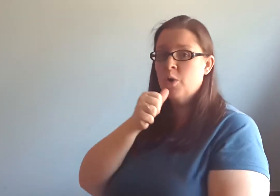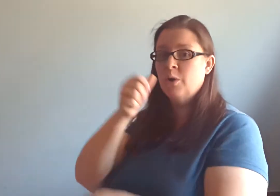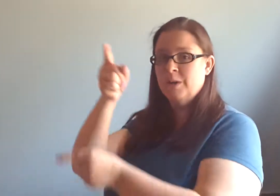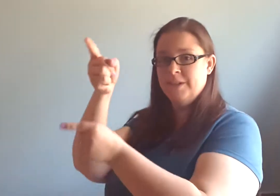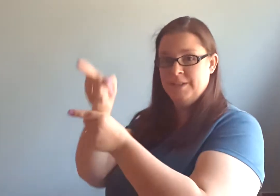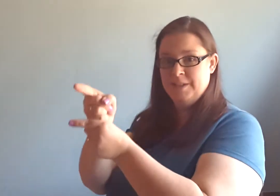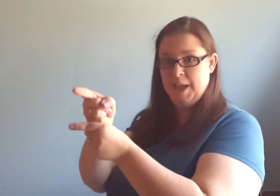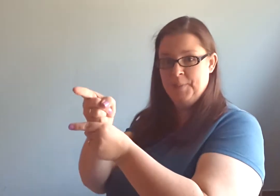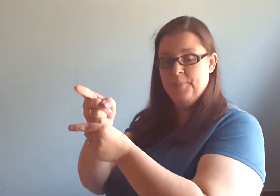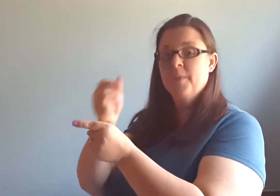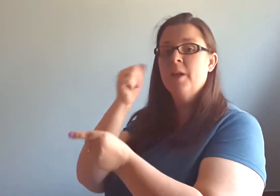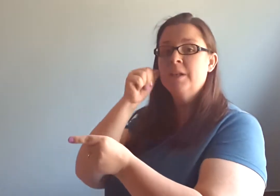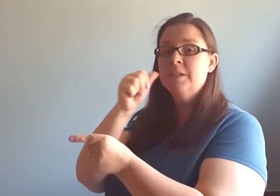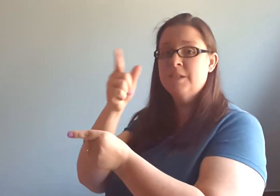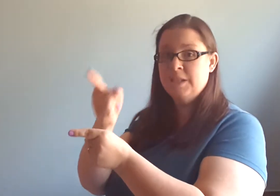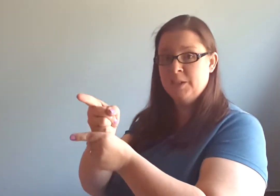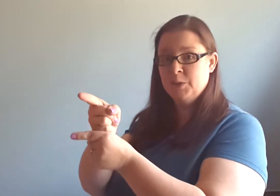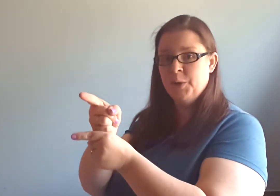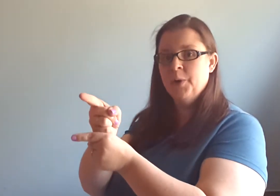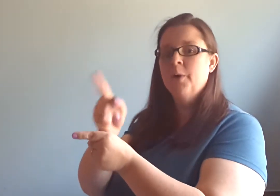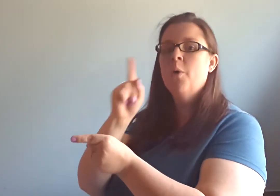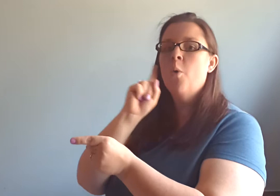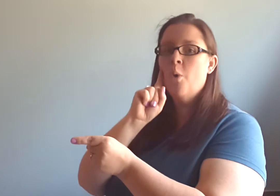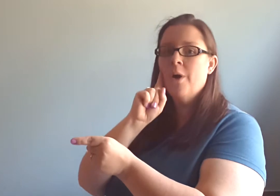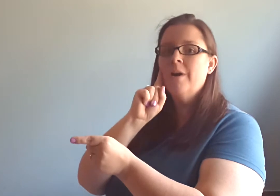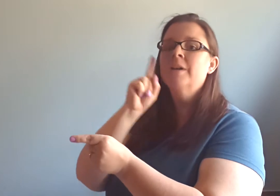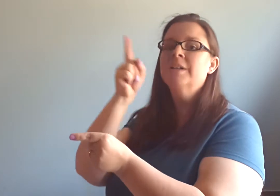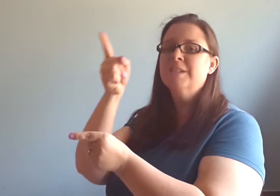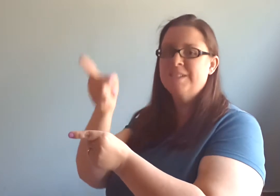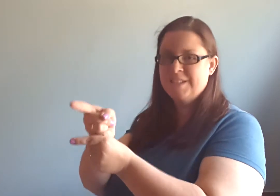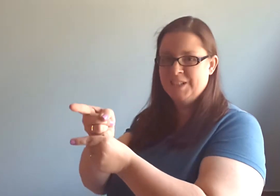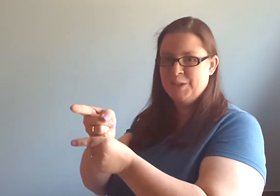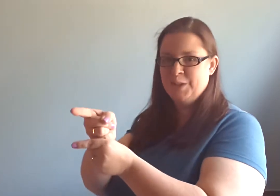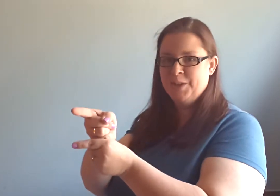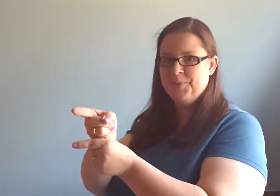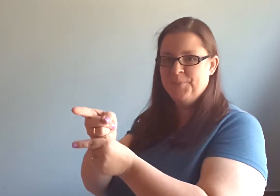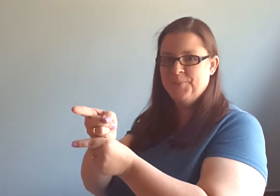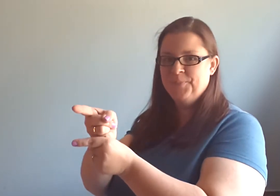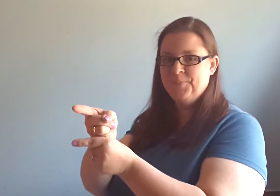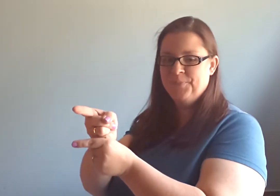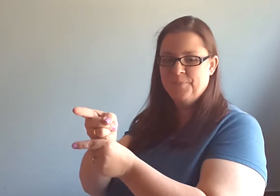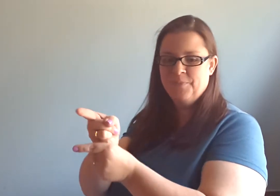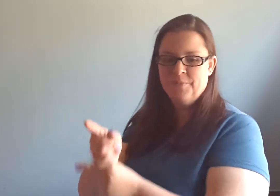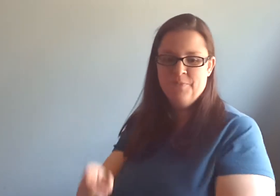girl, same. Sister or sister.